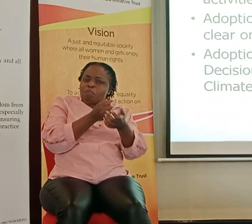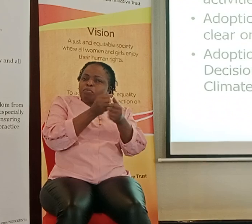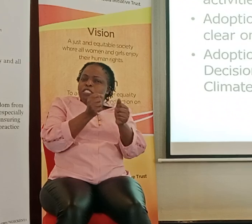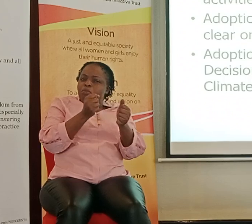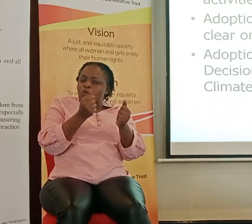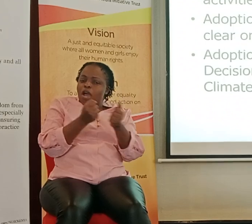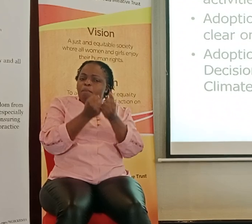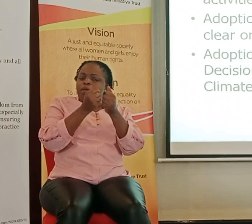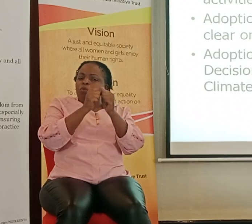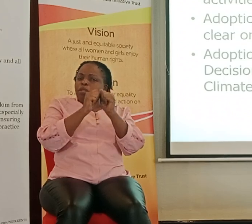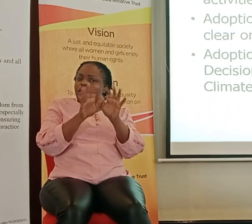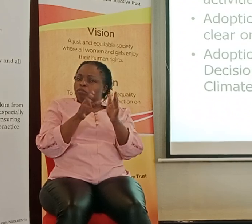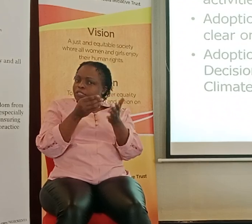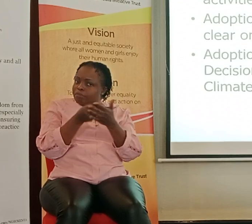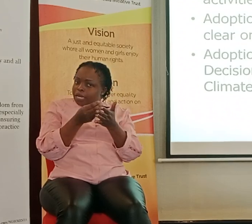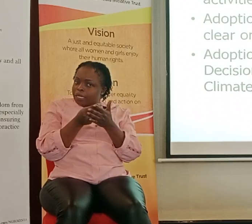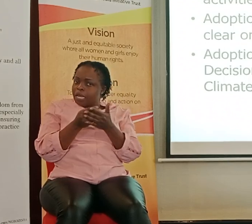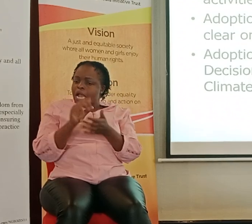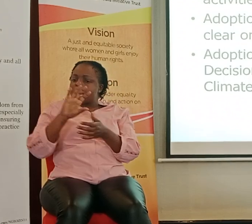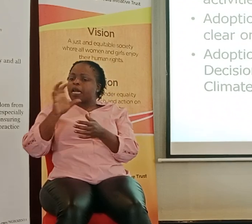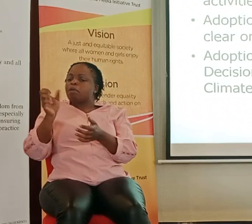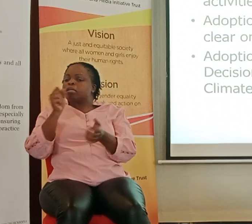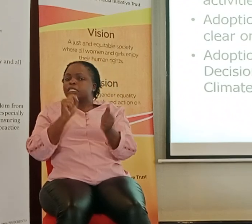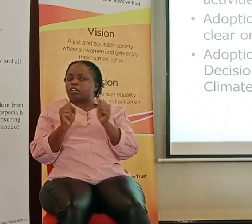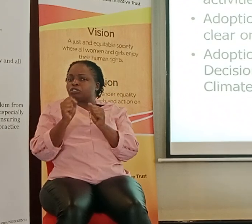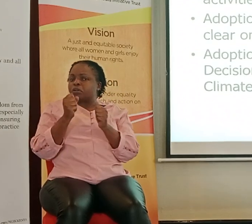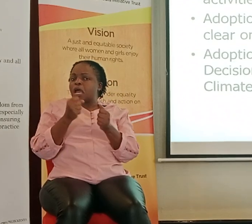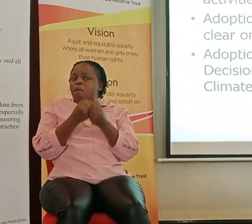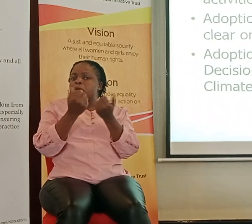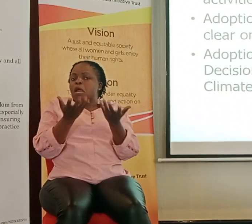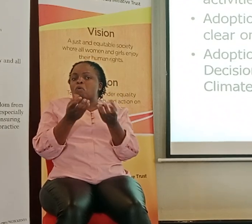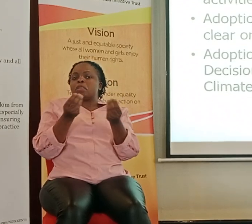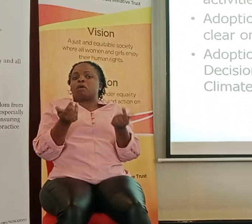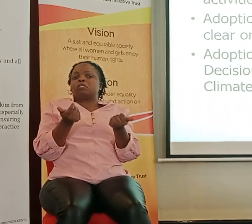action happen without finance?